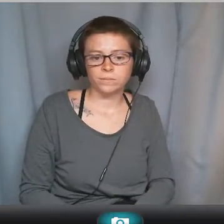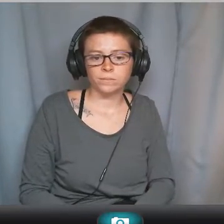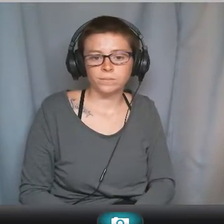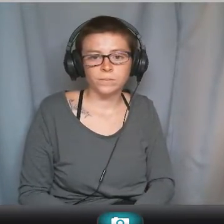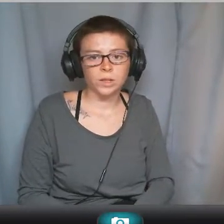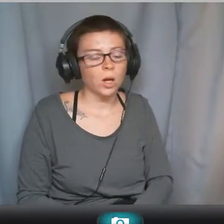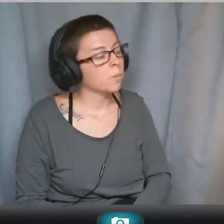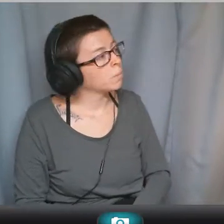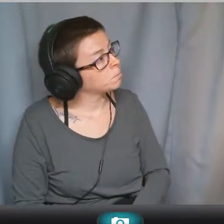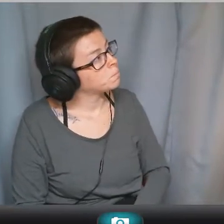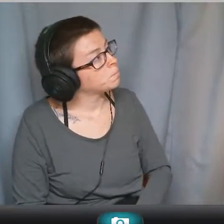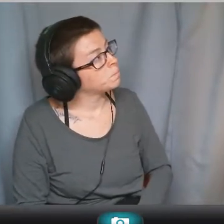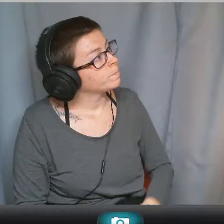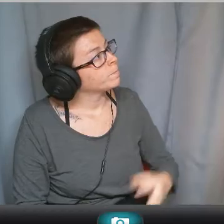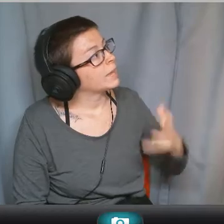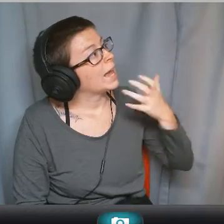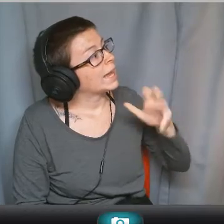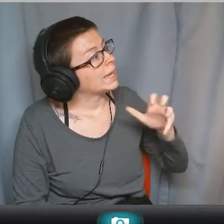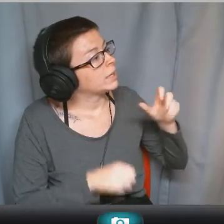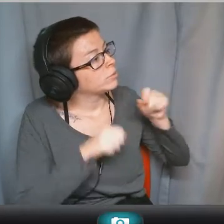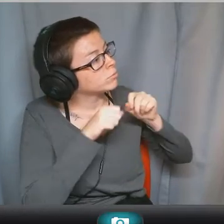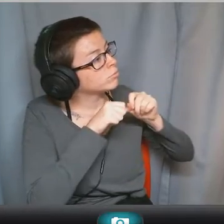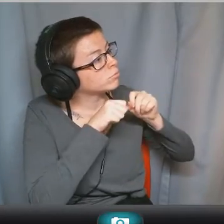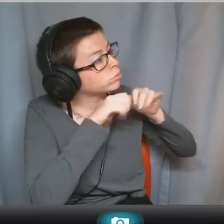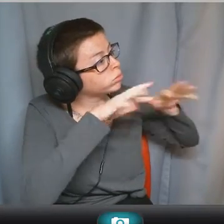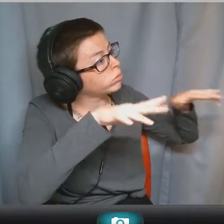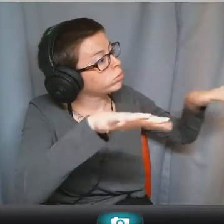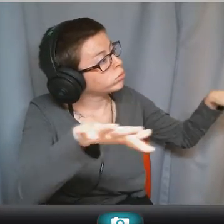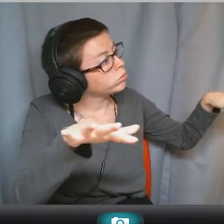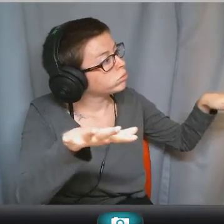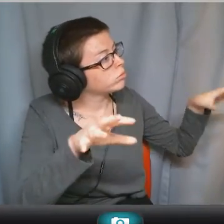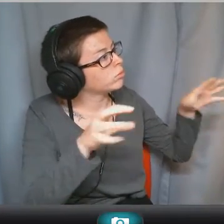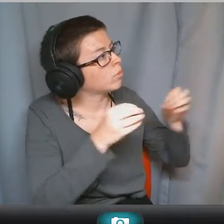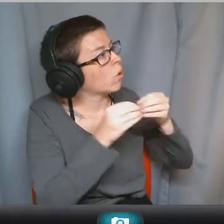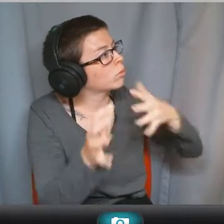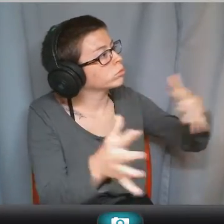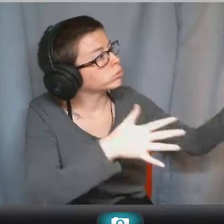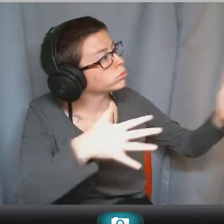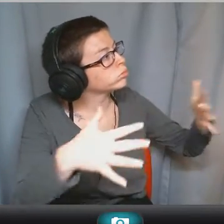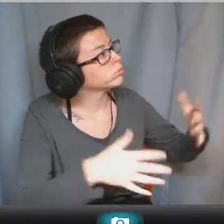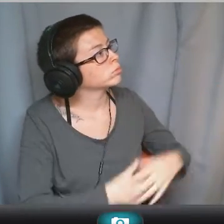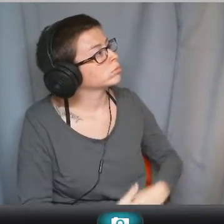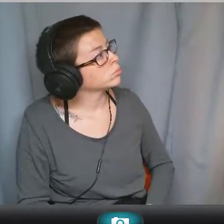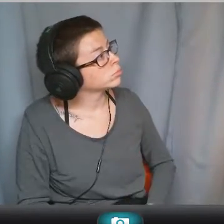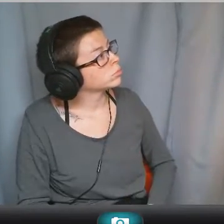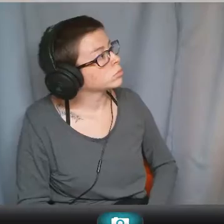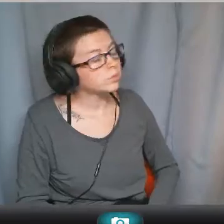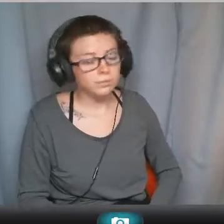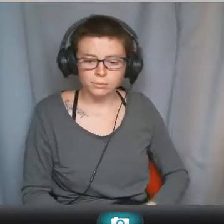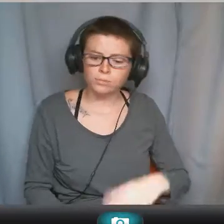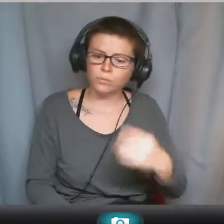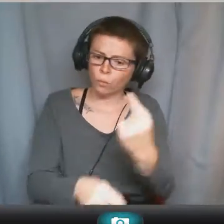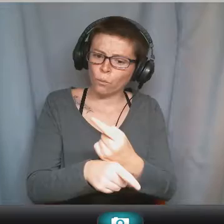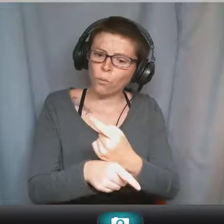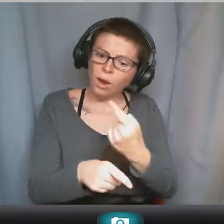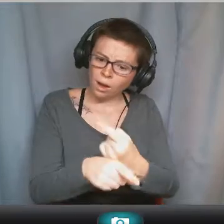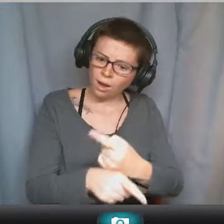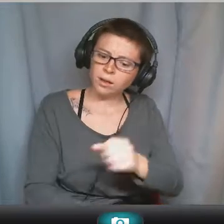does. You're right. The wind does spread seeds. That's how seeds travel. You're right, Jason. Good for you. I'd forgotten